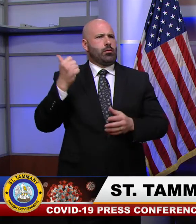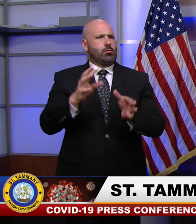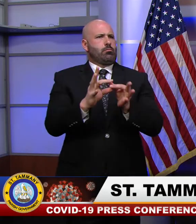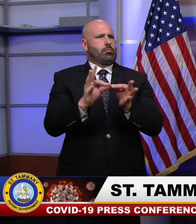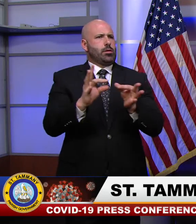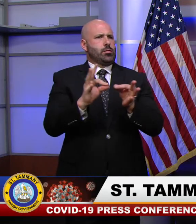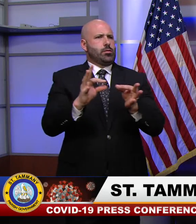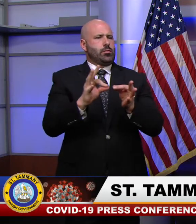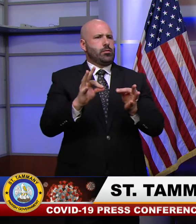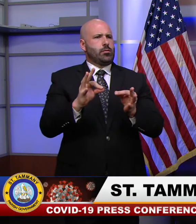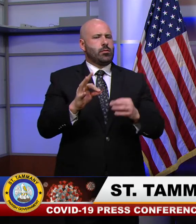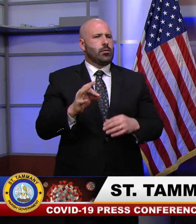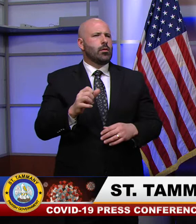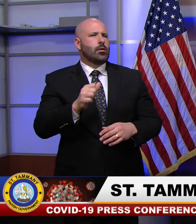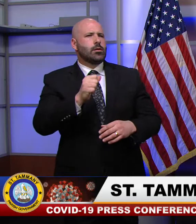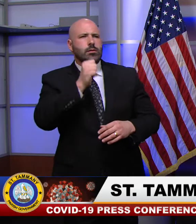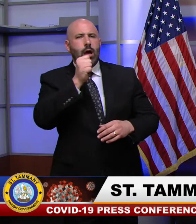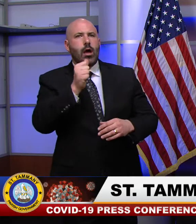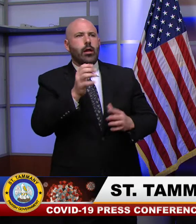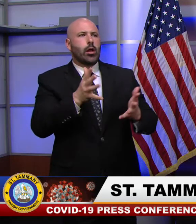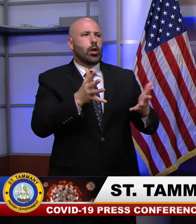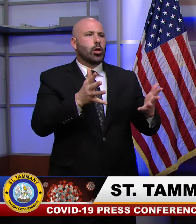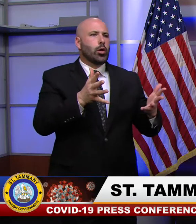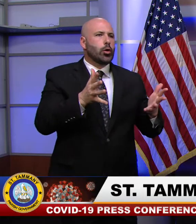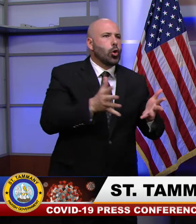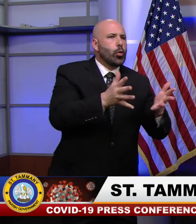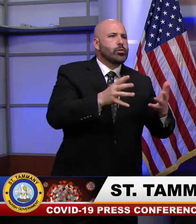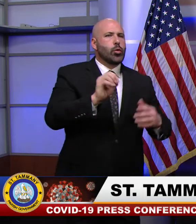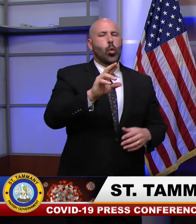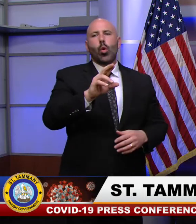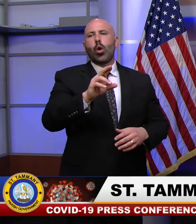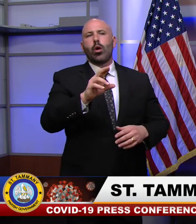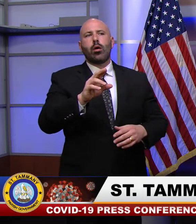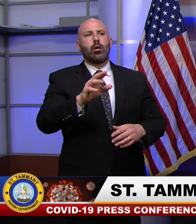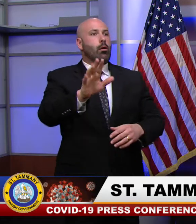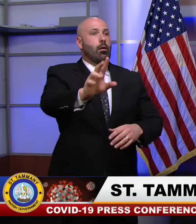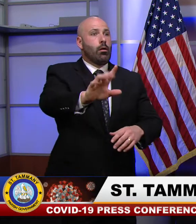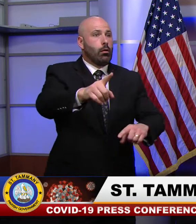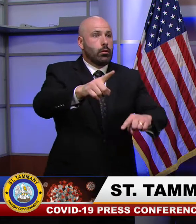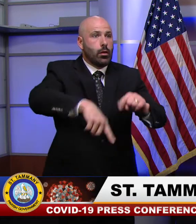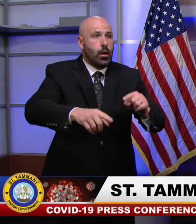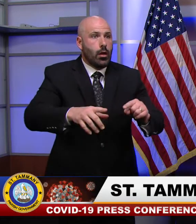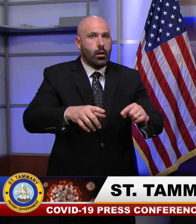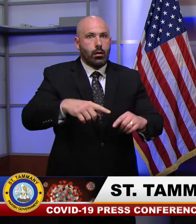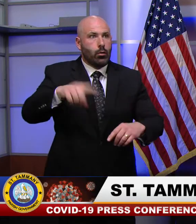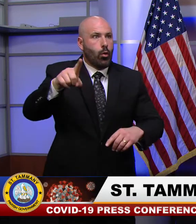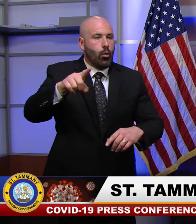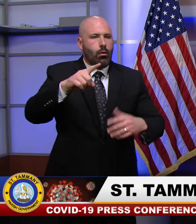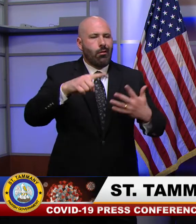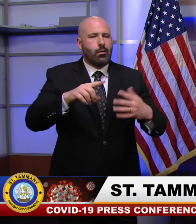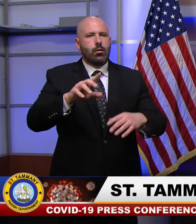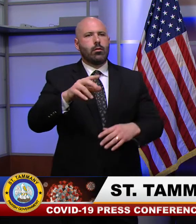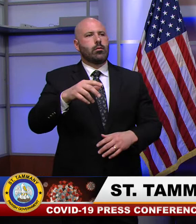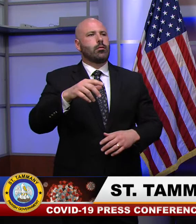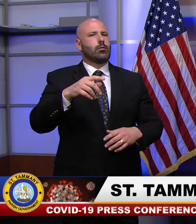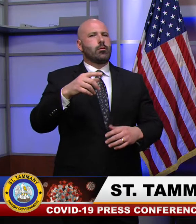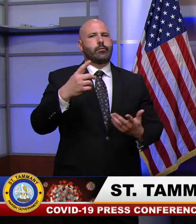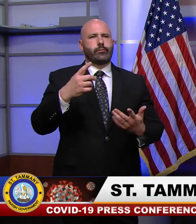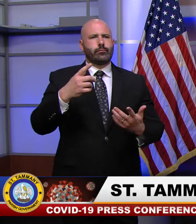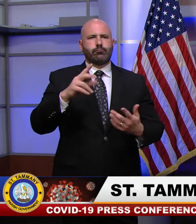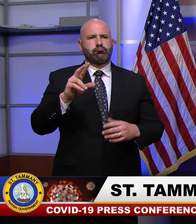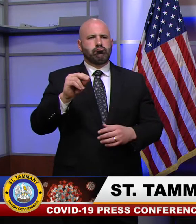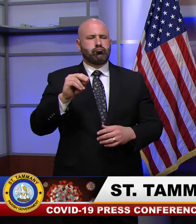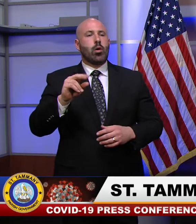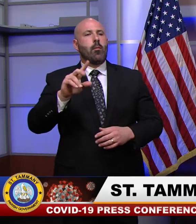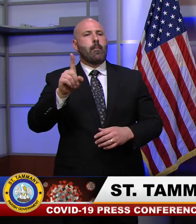not encouraging or discouraging people to ride their bikes, go to the parks, but not